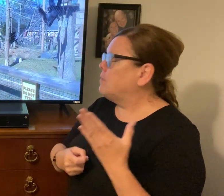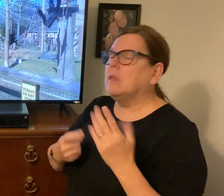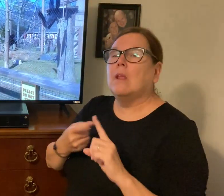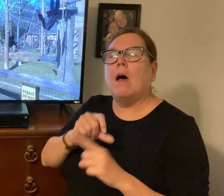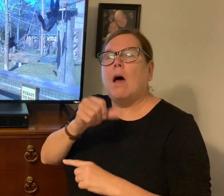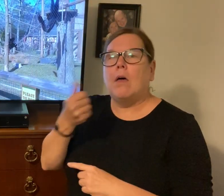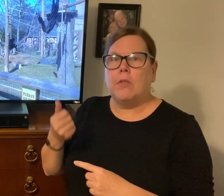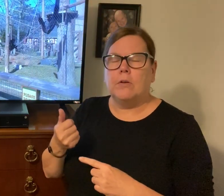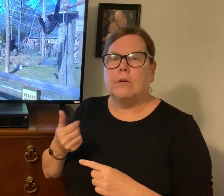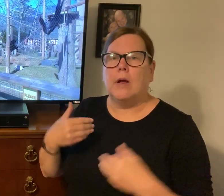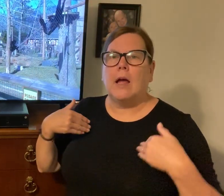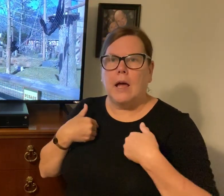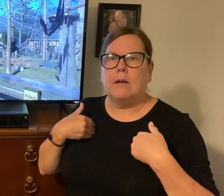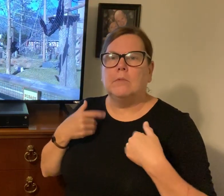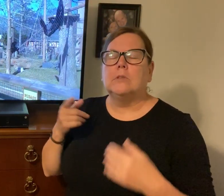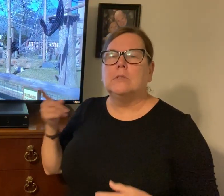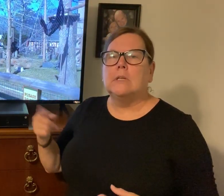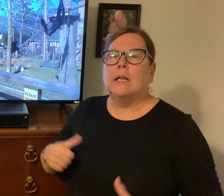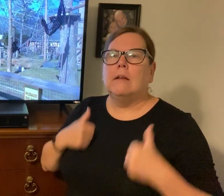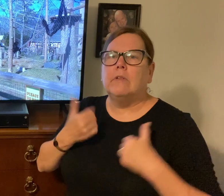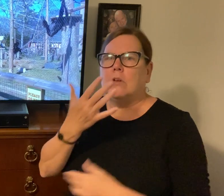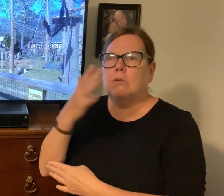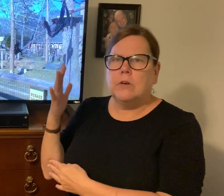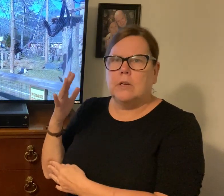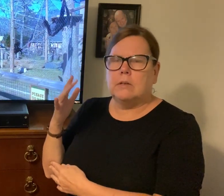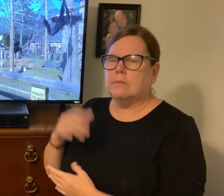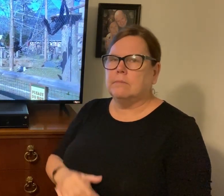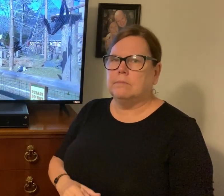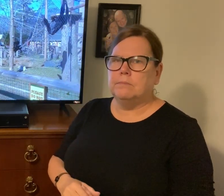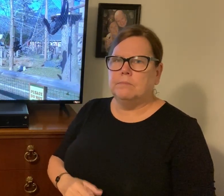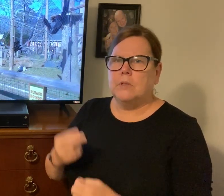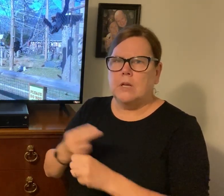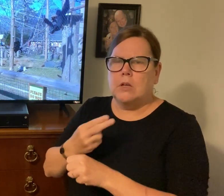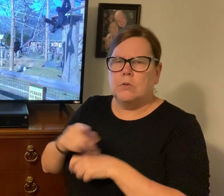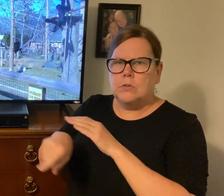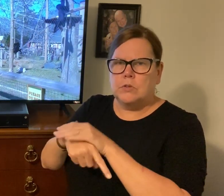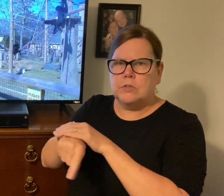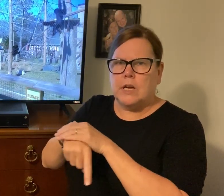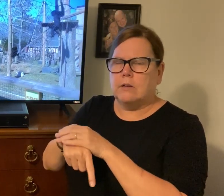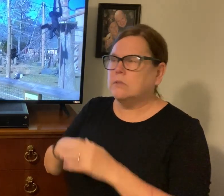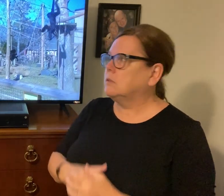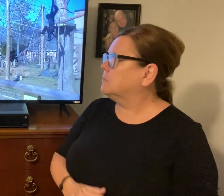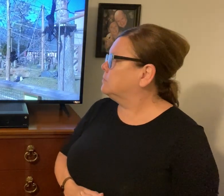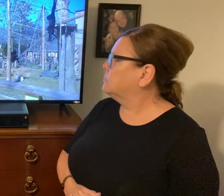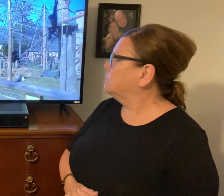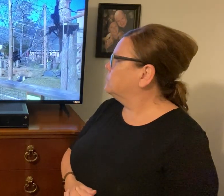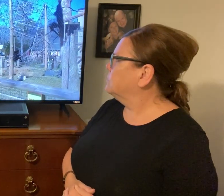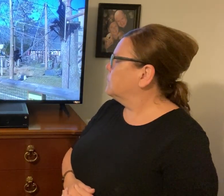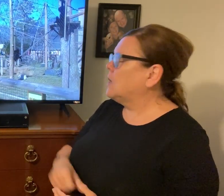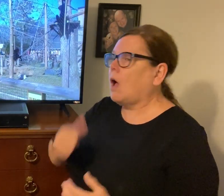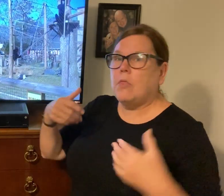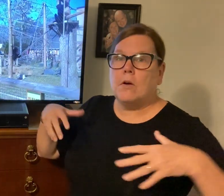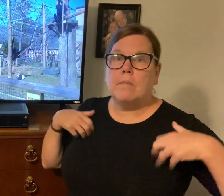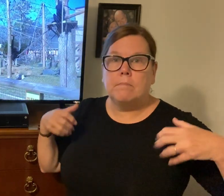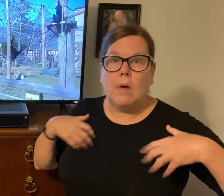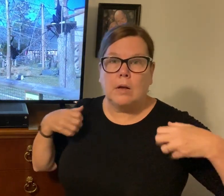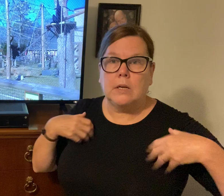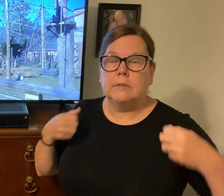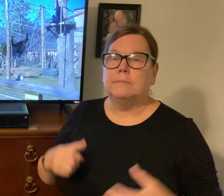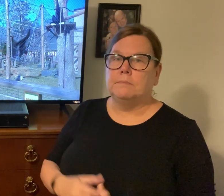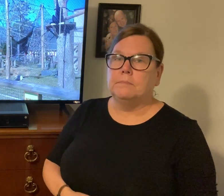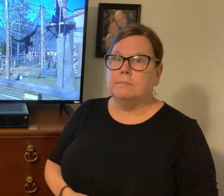We have the howlers. They live in the trees, but they don't brachiate. They use their tails. And we have the rosa monkeys, which are actually